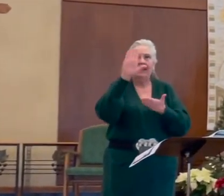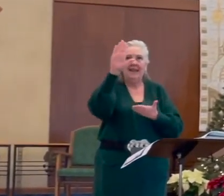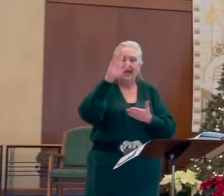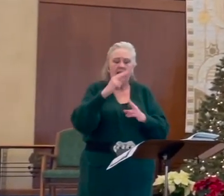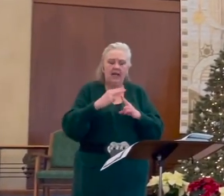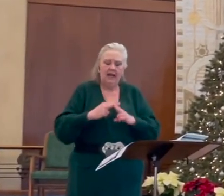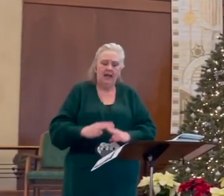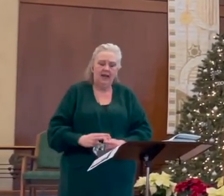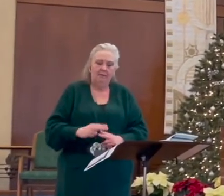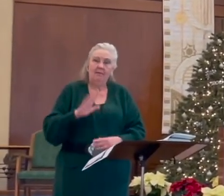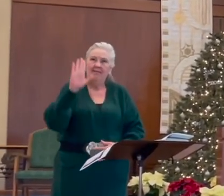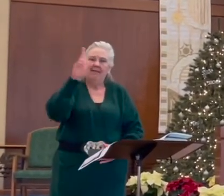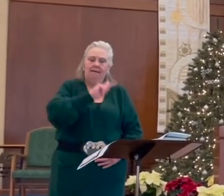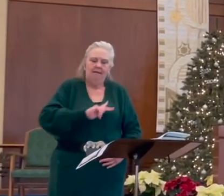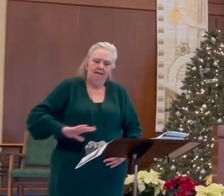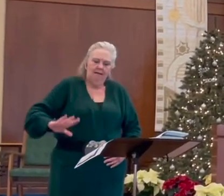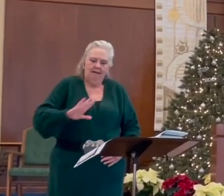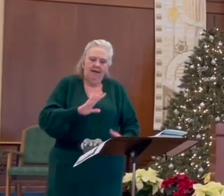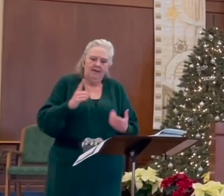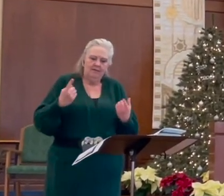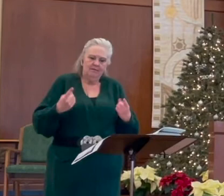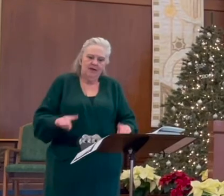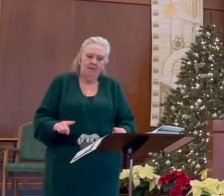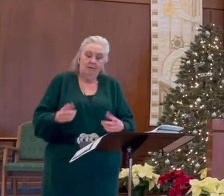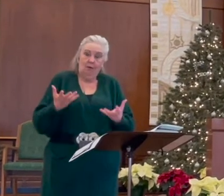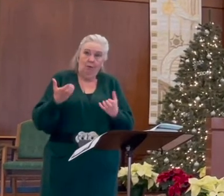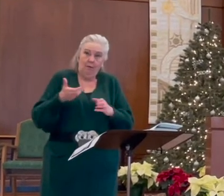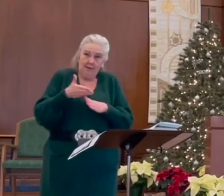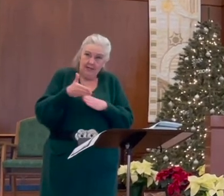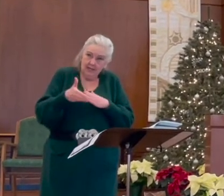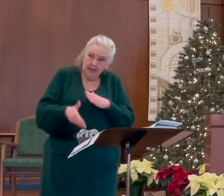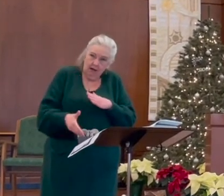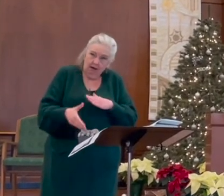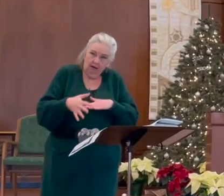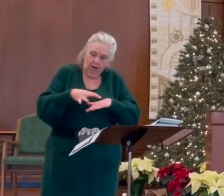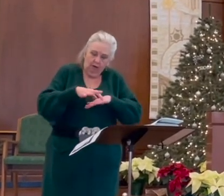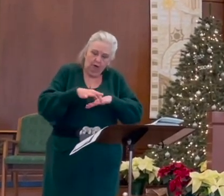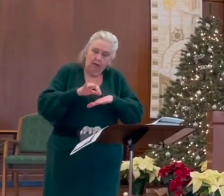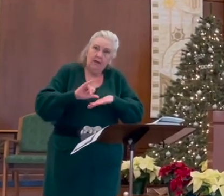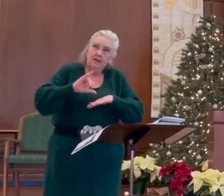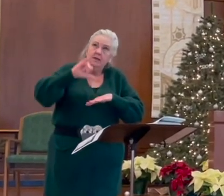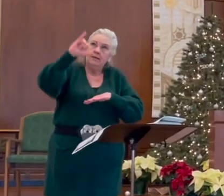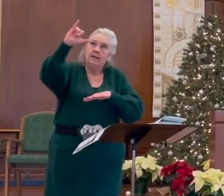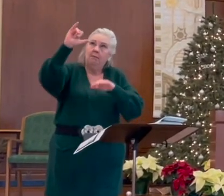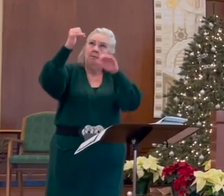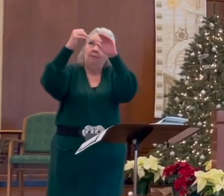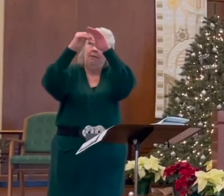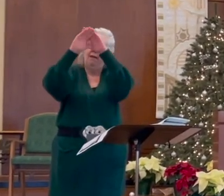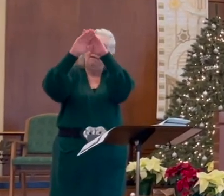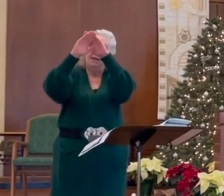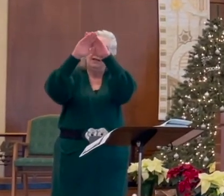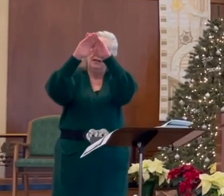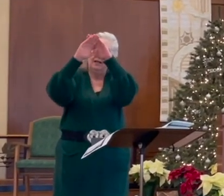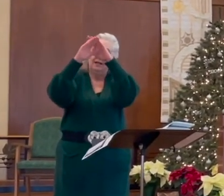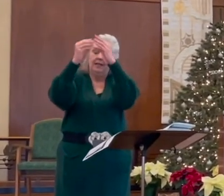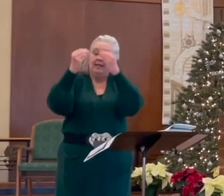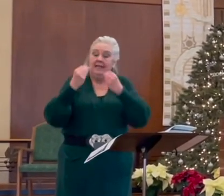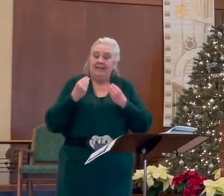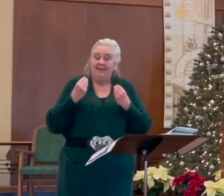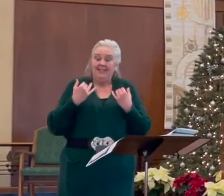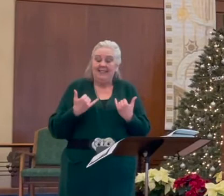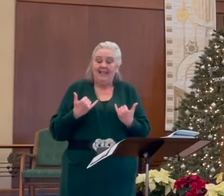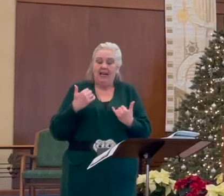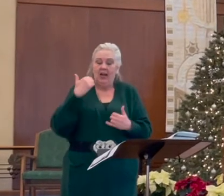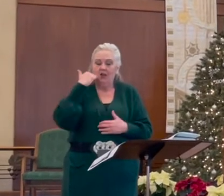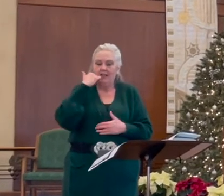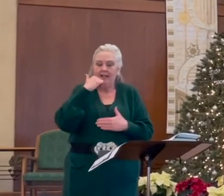name. Thy kingdom come, thy will be done, on earth as it is in heaven. Give us this day our